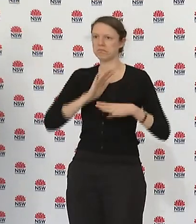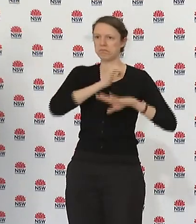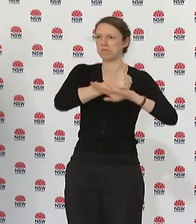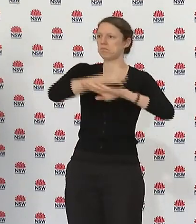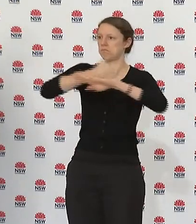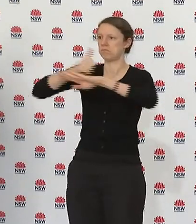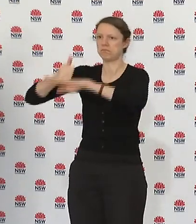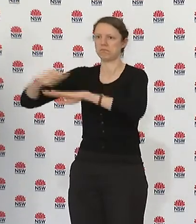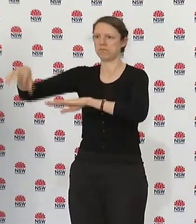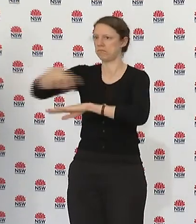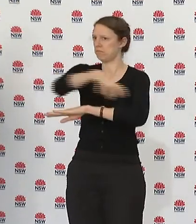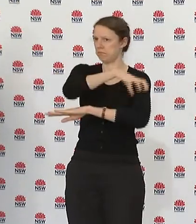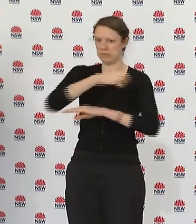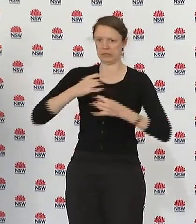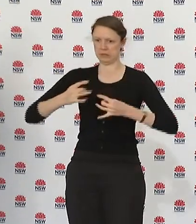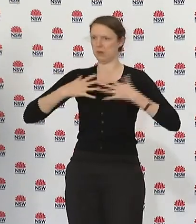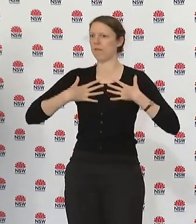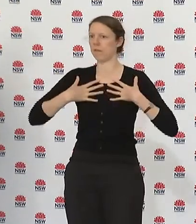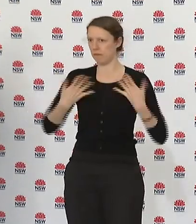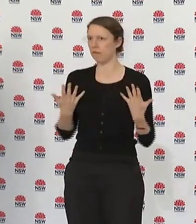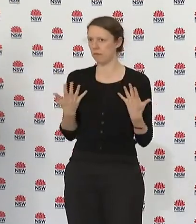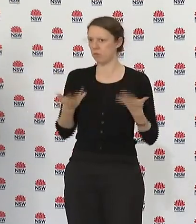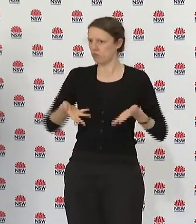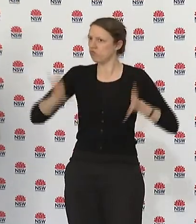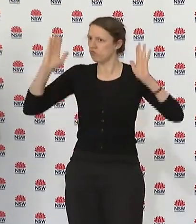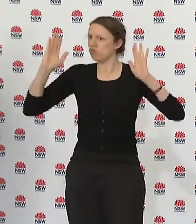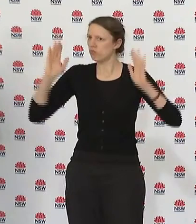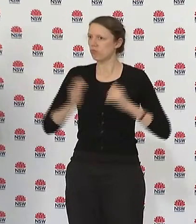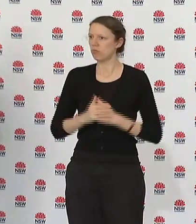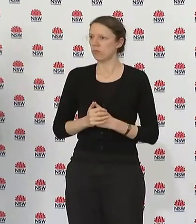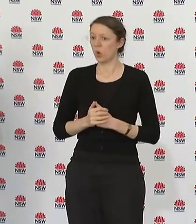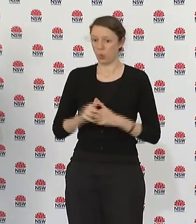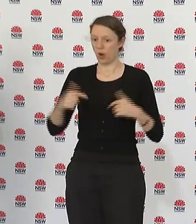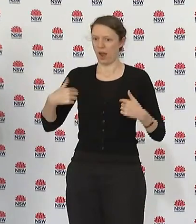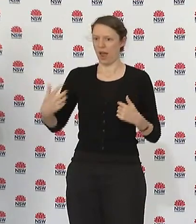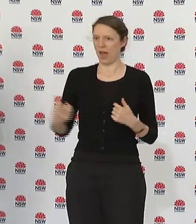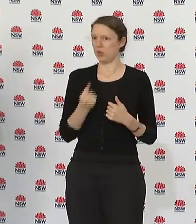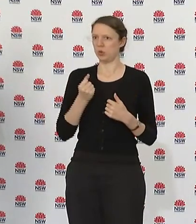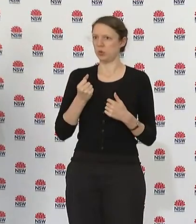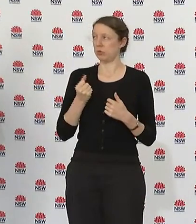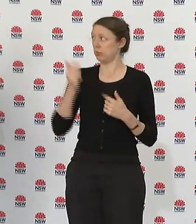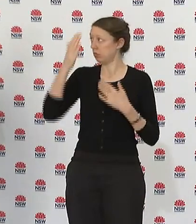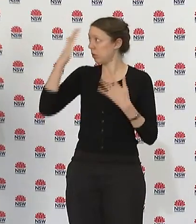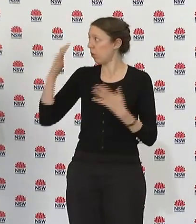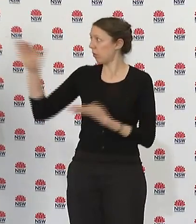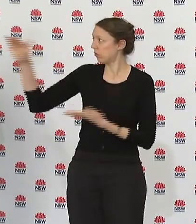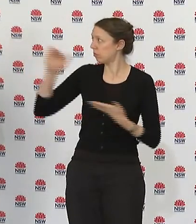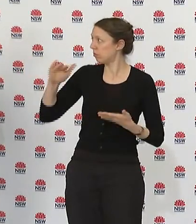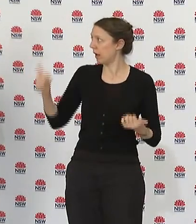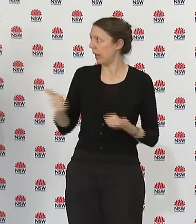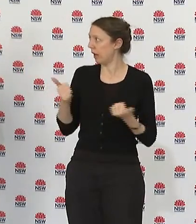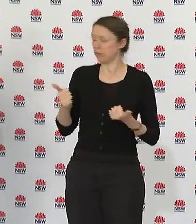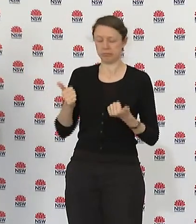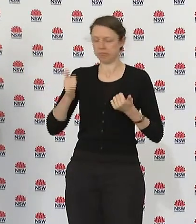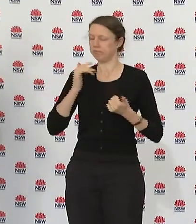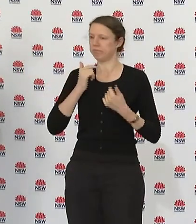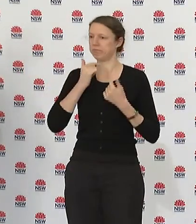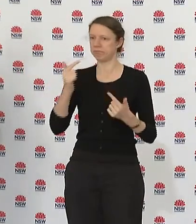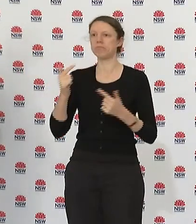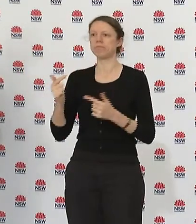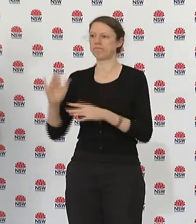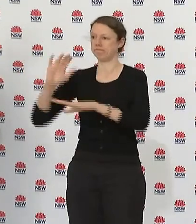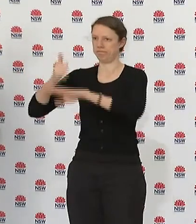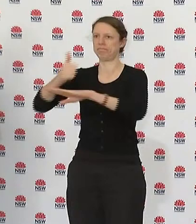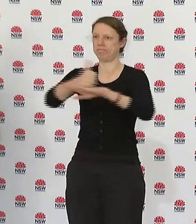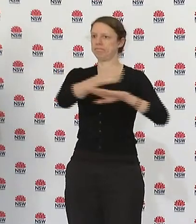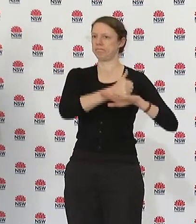we had to do that not knowing, not being guaranteed that we would get the vaccines to actually use those facilities to their